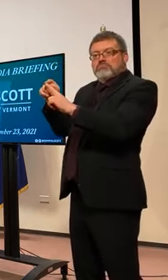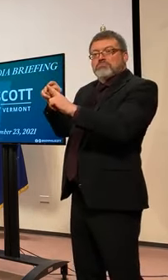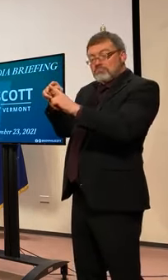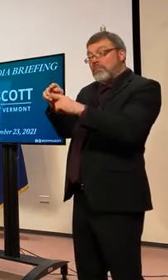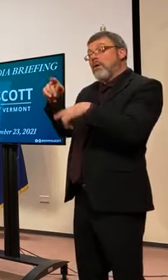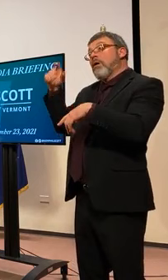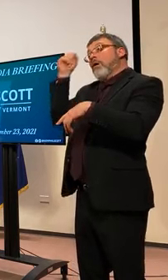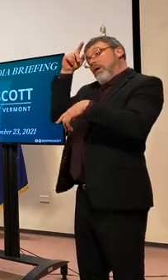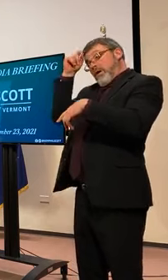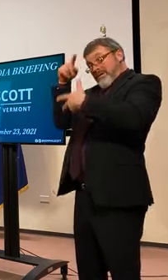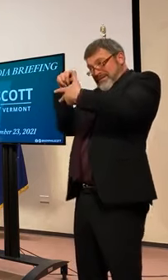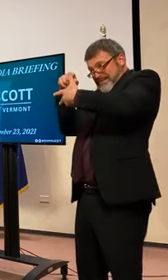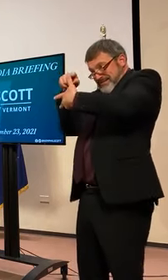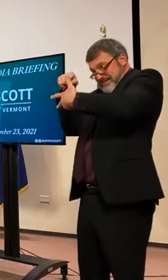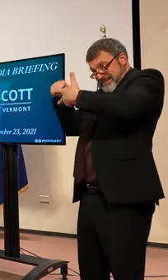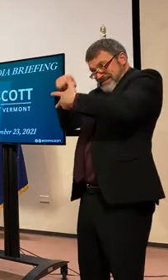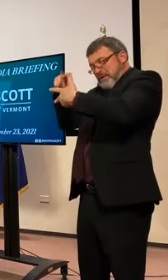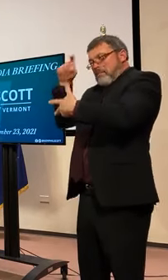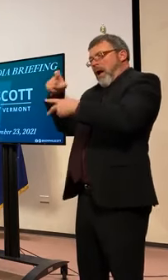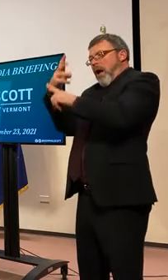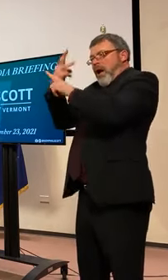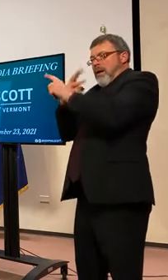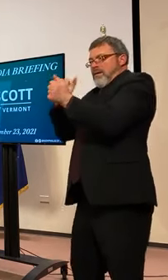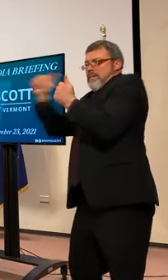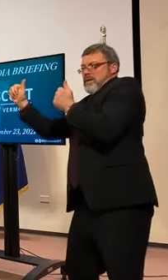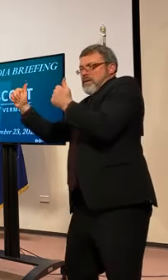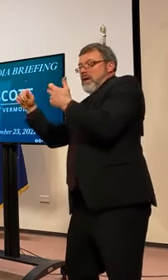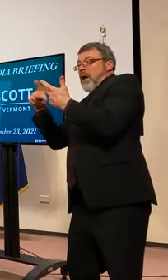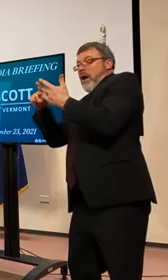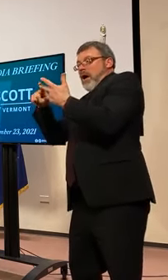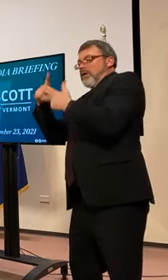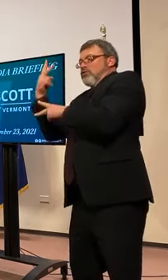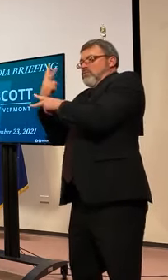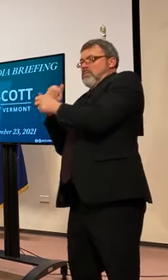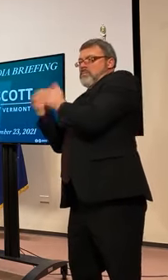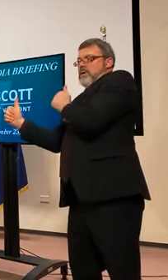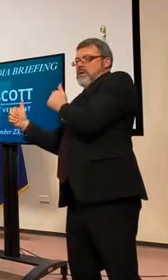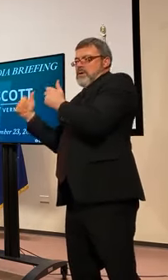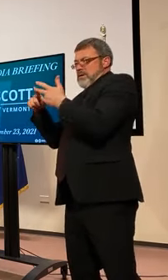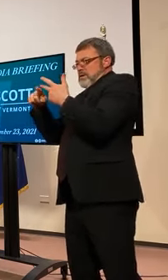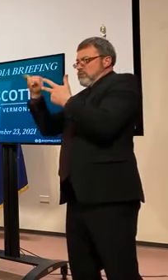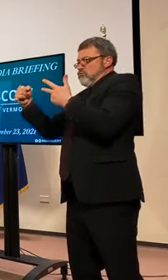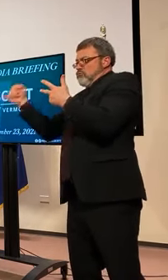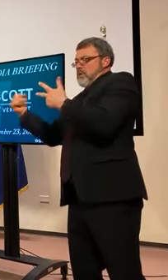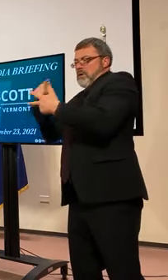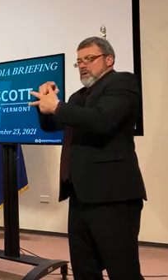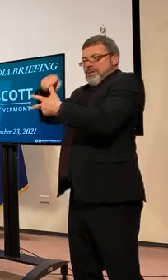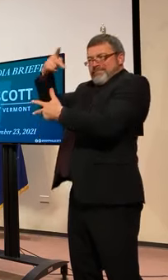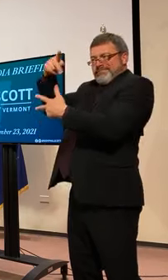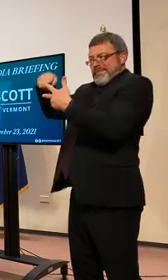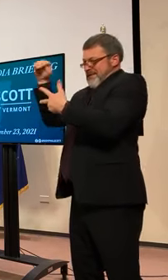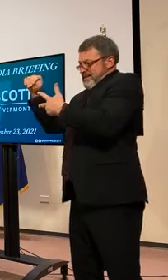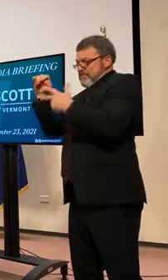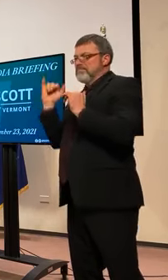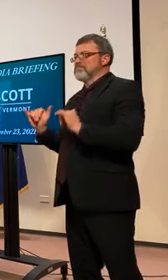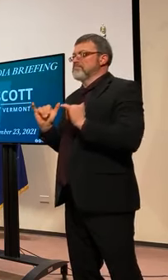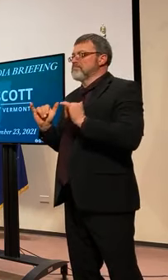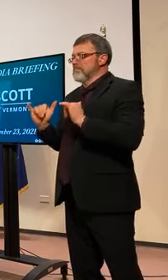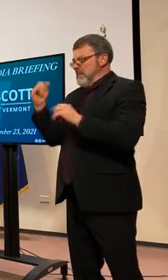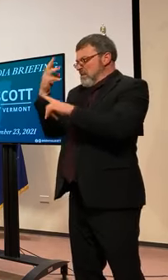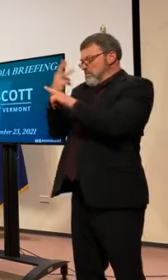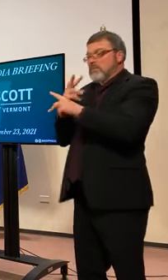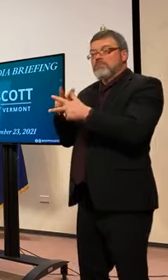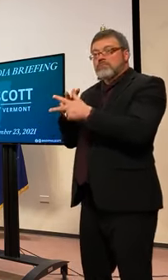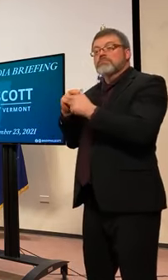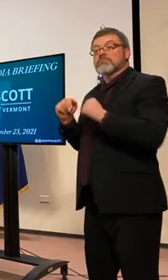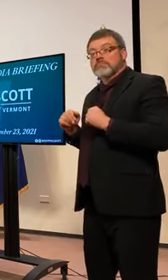the J&J shot, or 6 or more months since your second shot of Moderna or Pfizer. This was